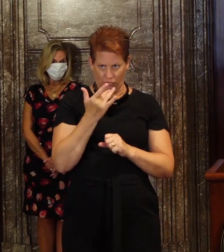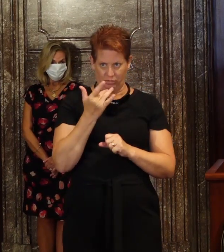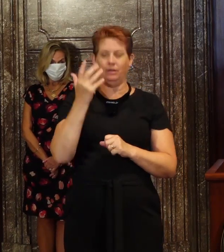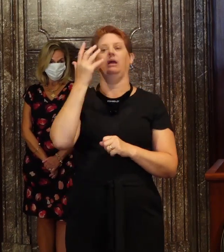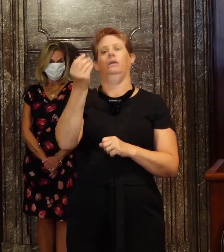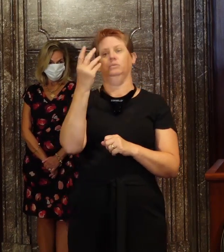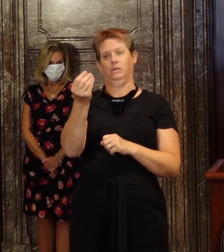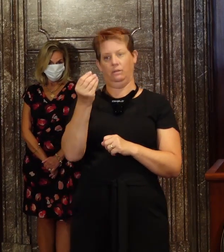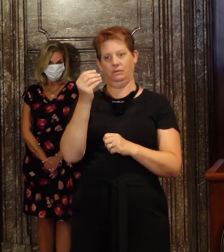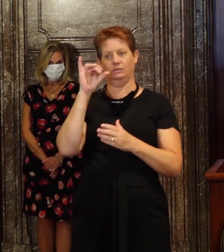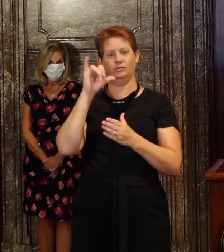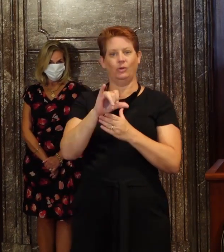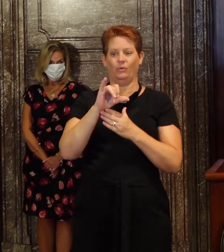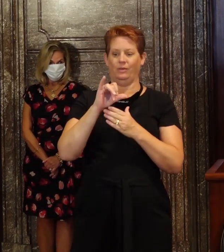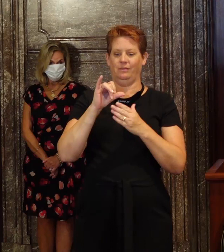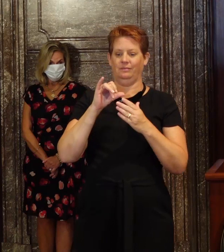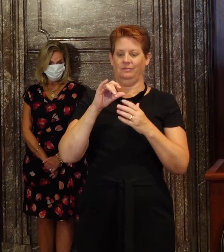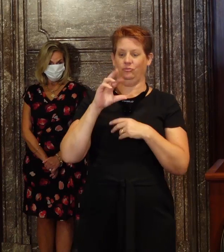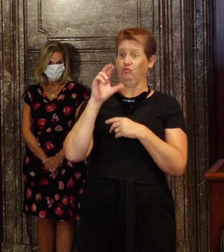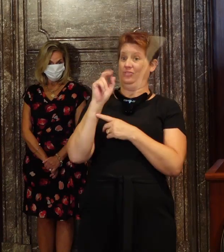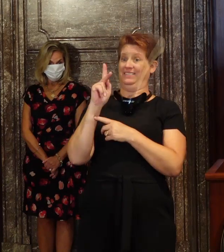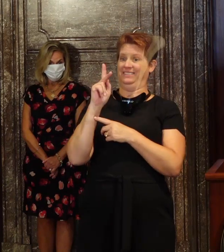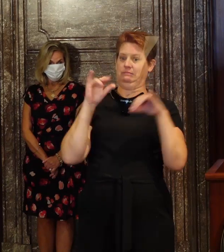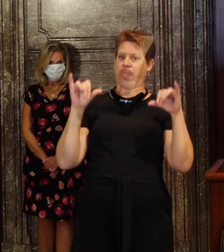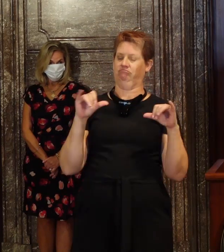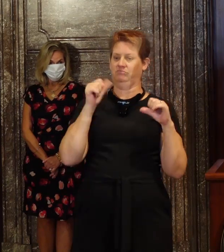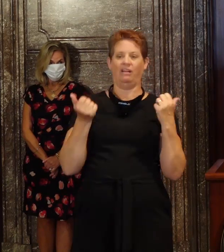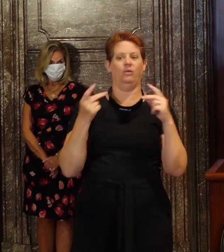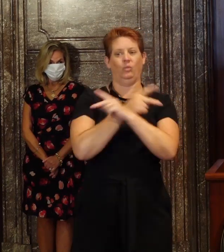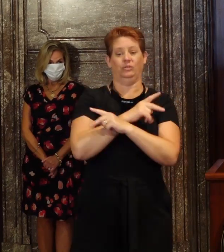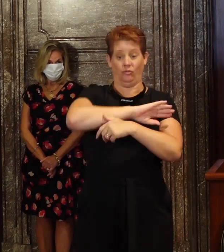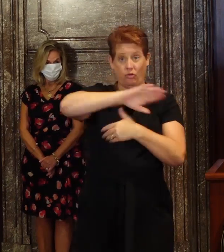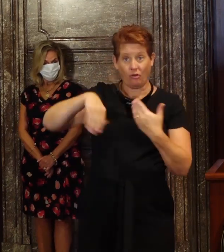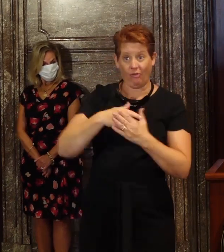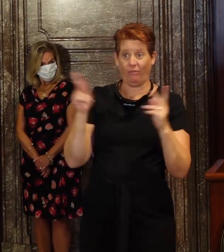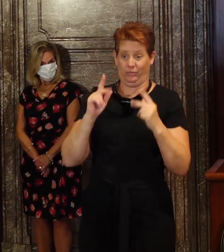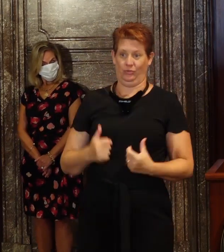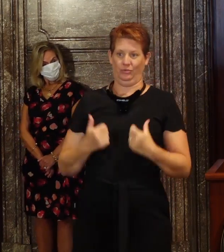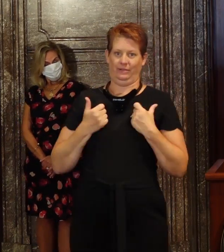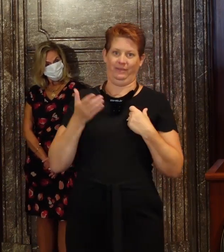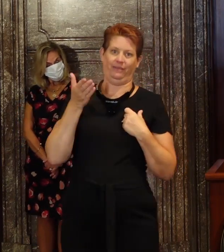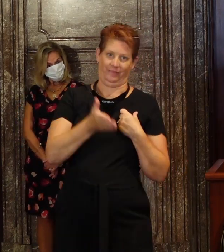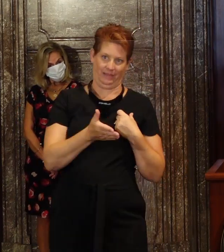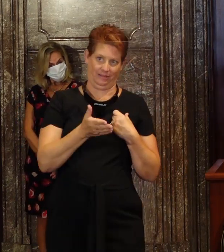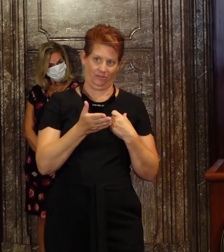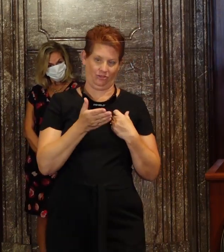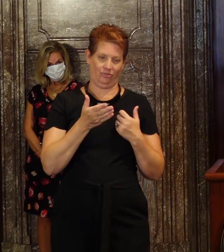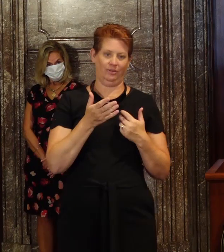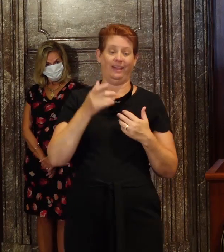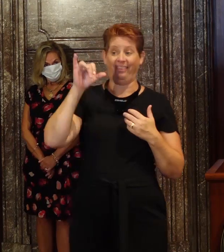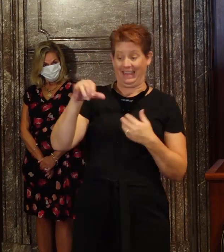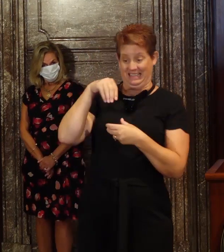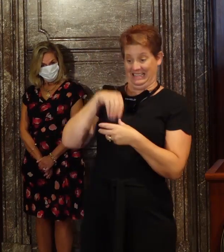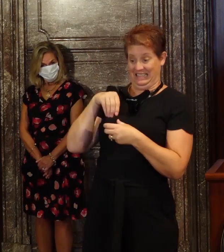outdoors so that we don't increase the risk for all residents in the facility by allowing indoor visitation